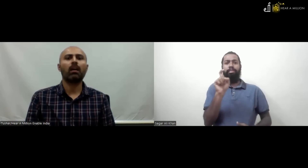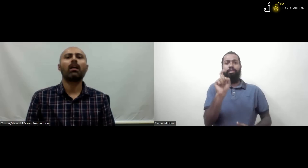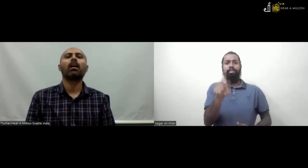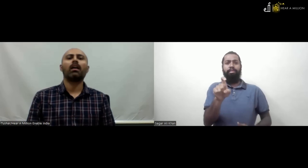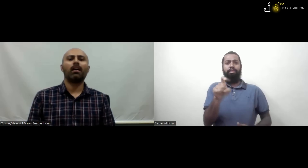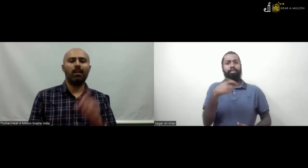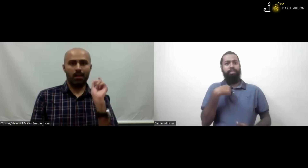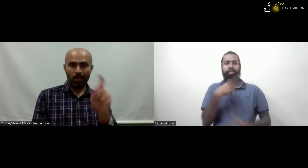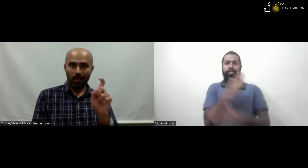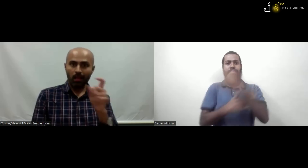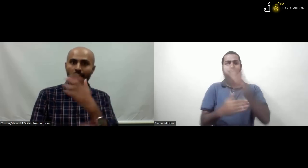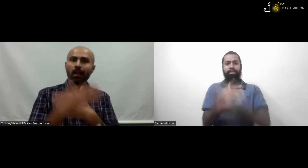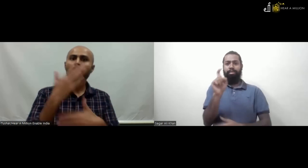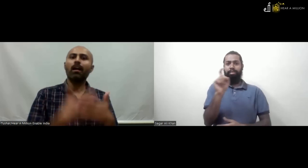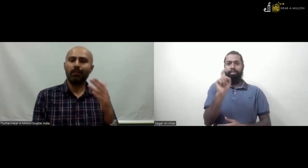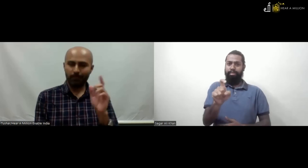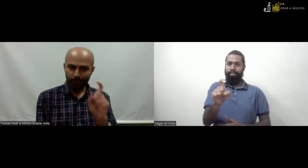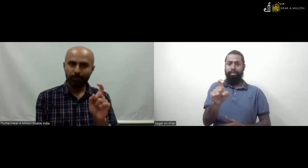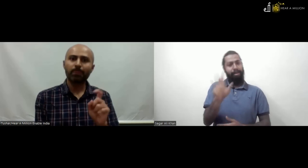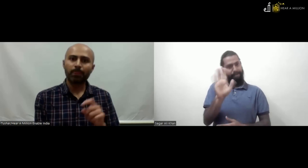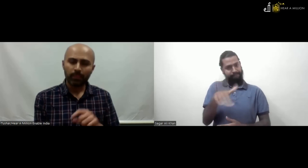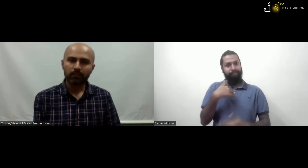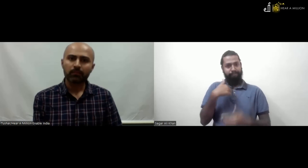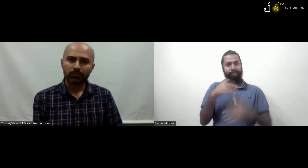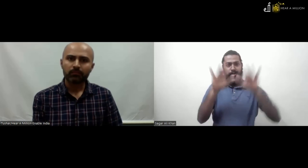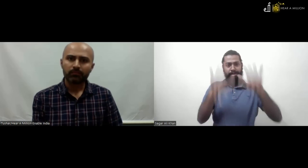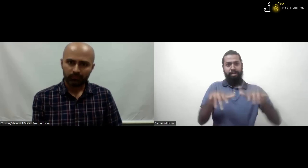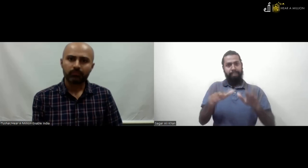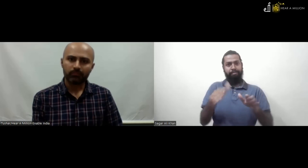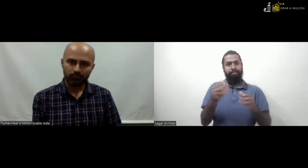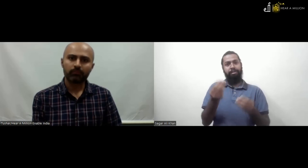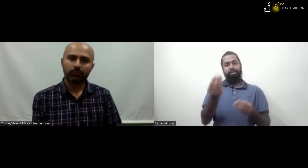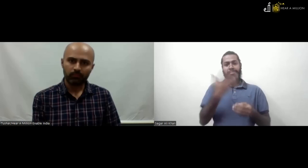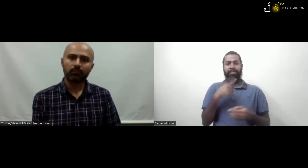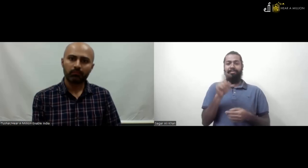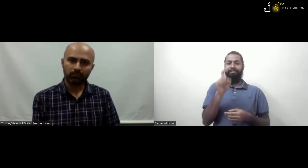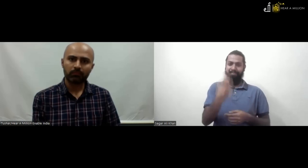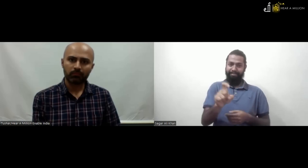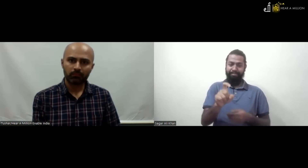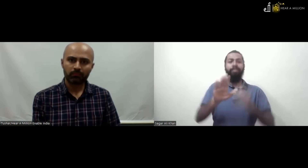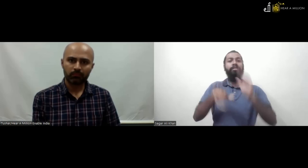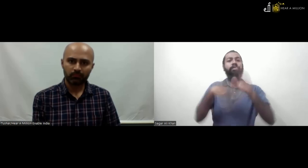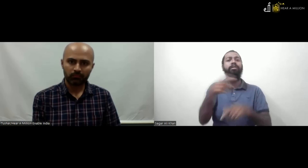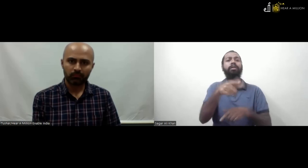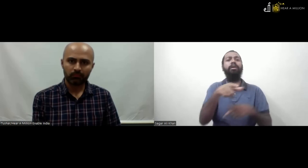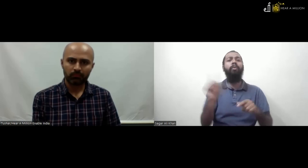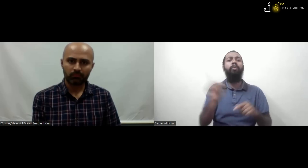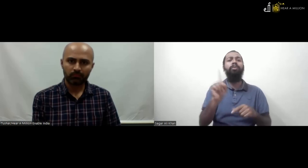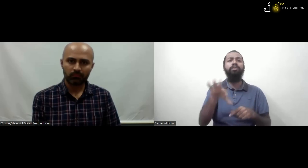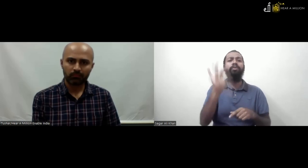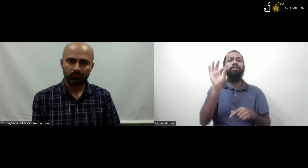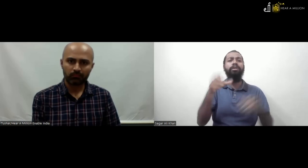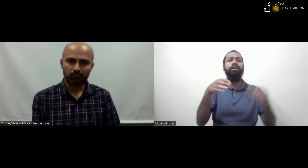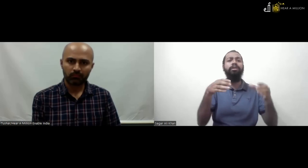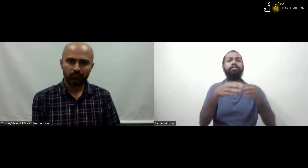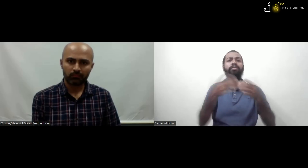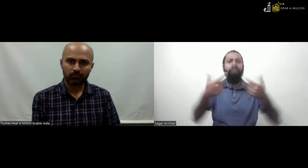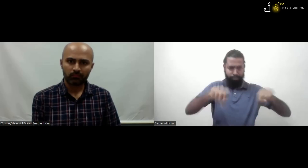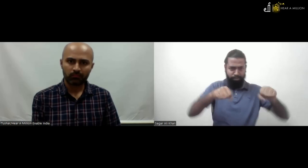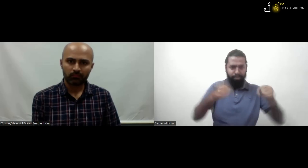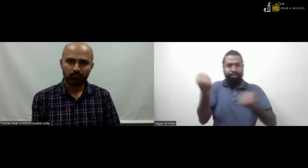So they asked me, you know, are you from a general category? So I checked the disability category, PWD category.